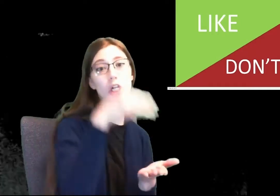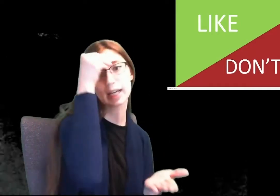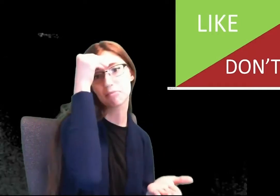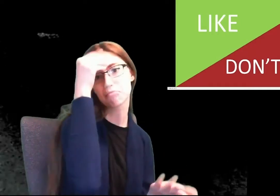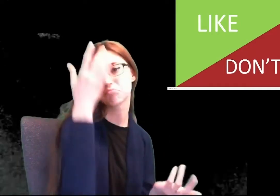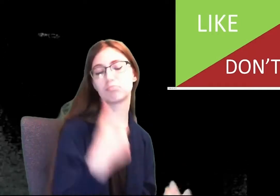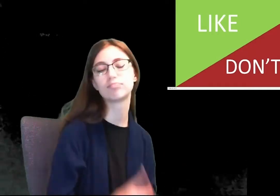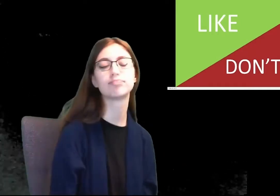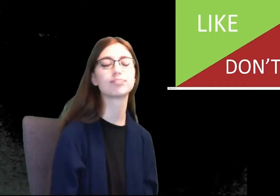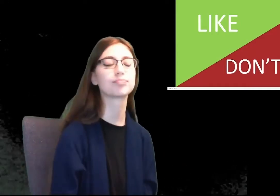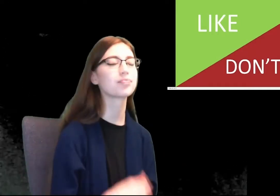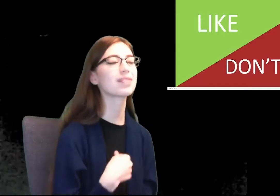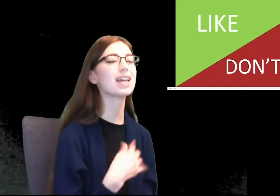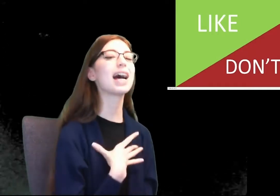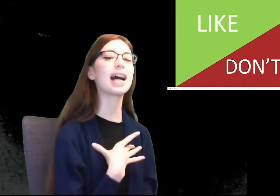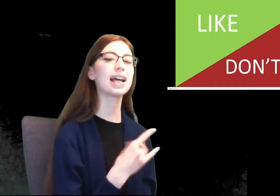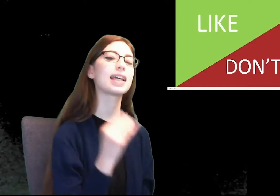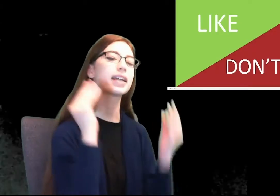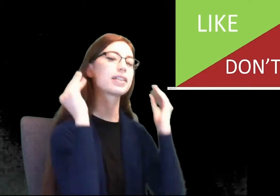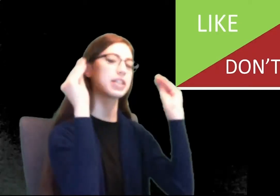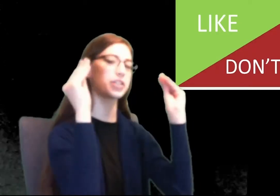learning. I like teaching.